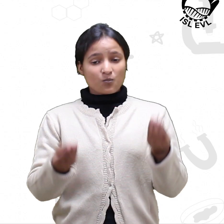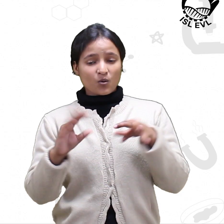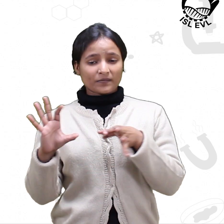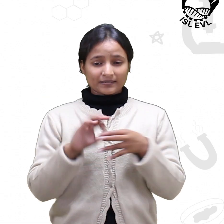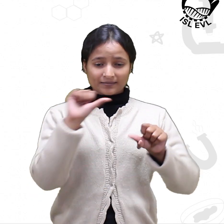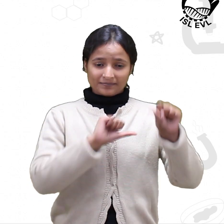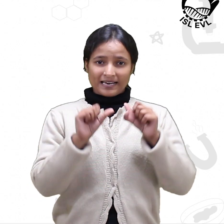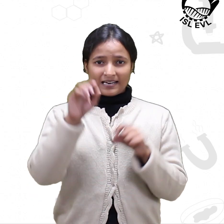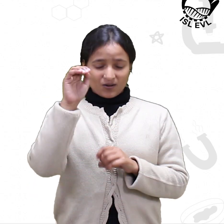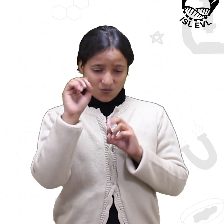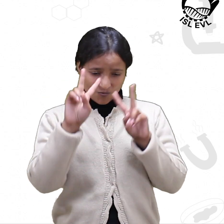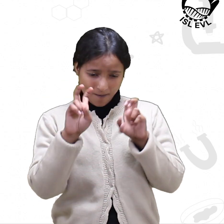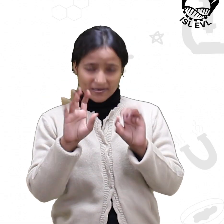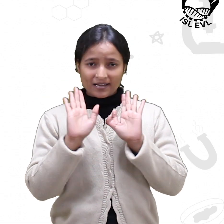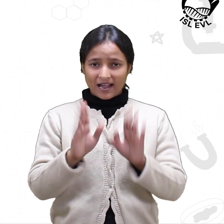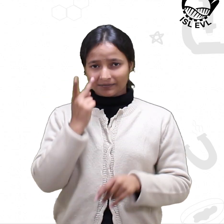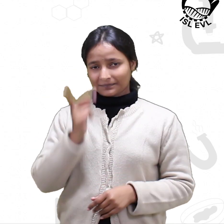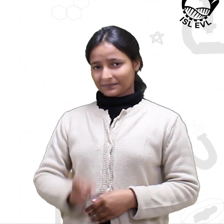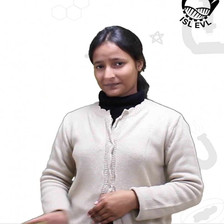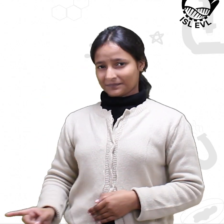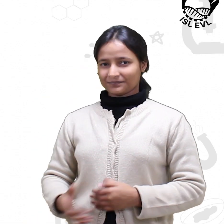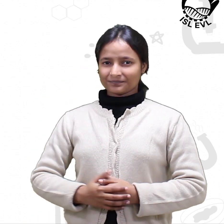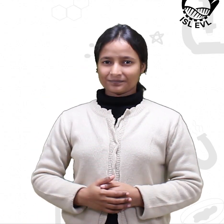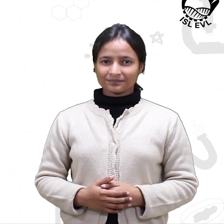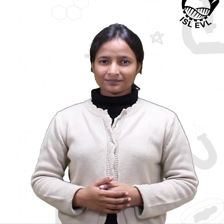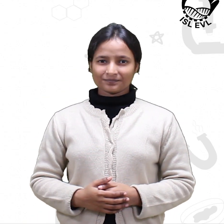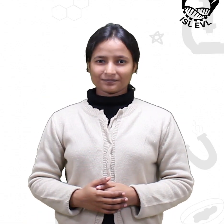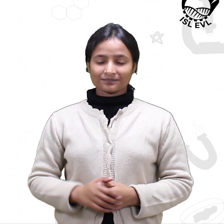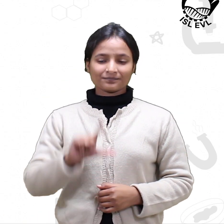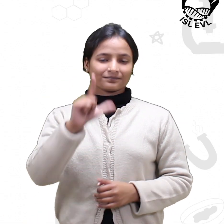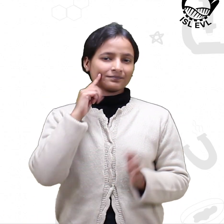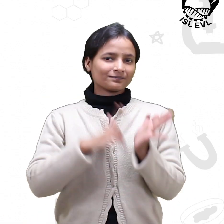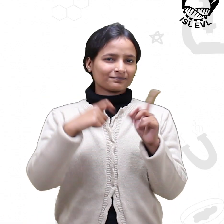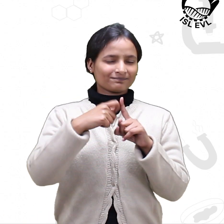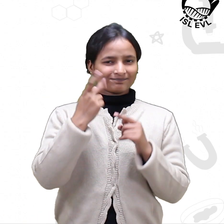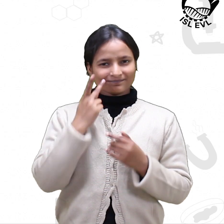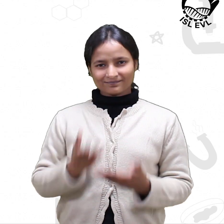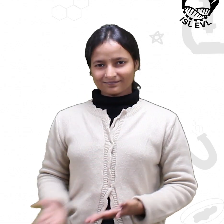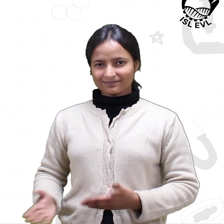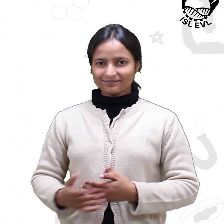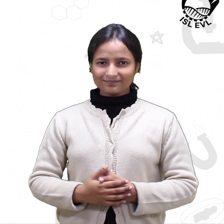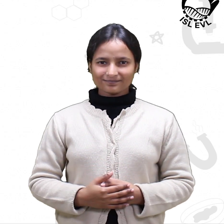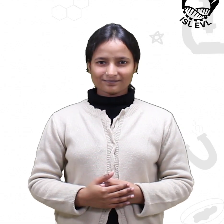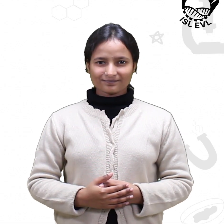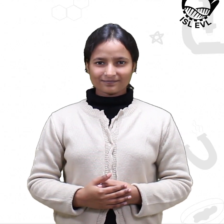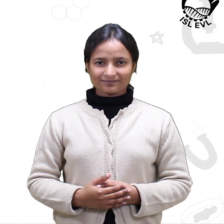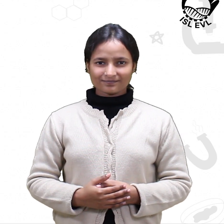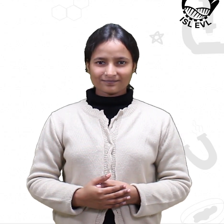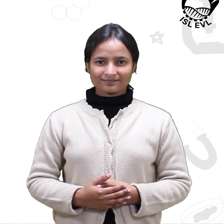www.indiaaskswhy.org for more content. You'll find illustrations, transcripts, blogs, and scientist profiles for all our